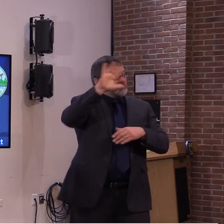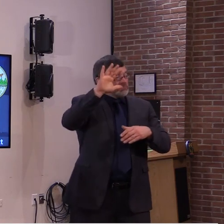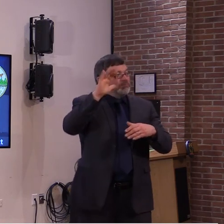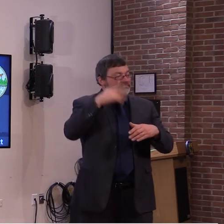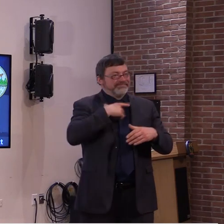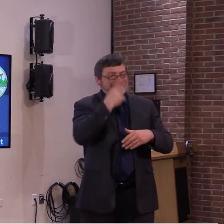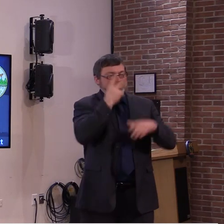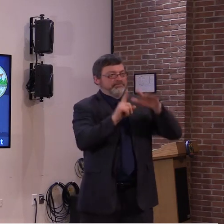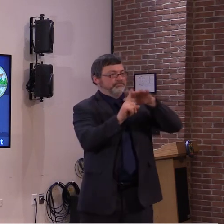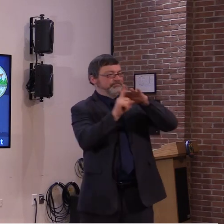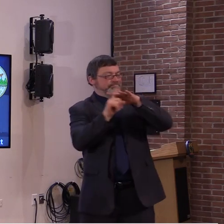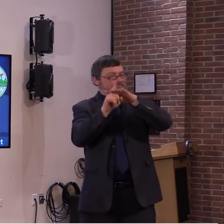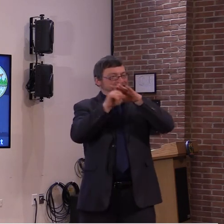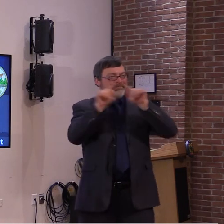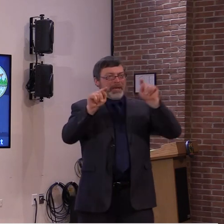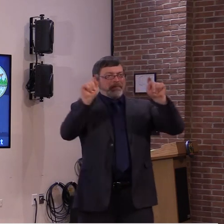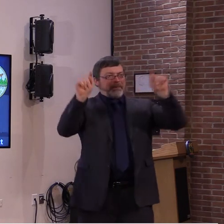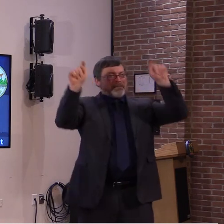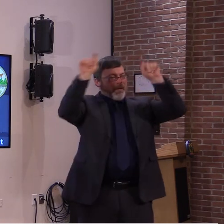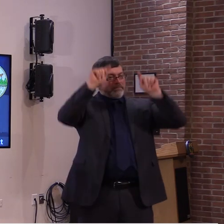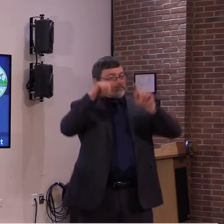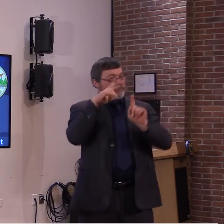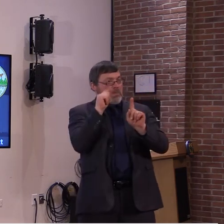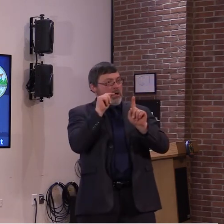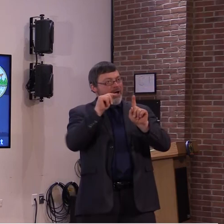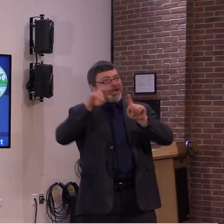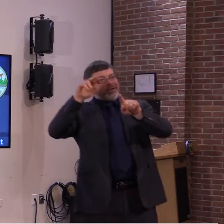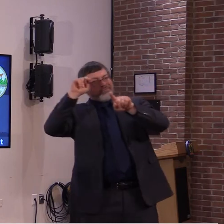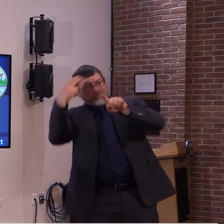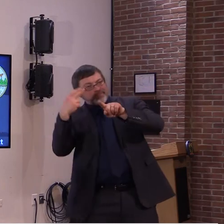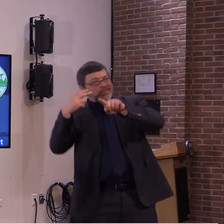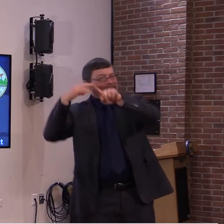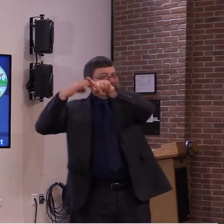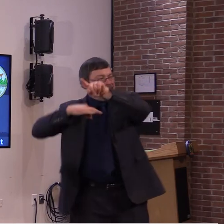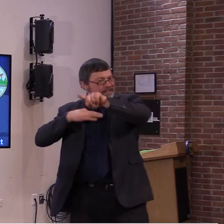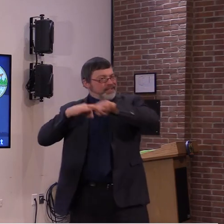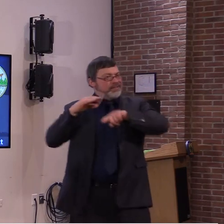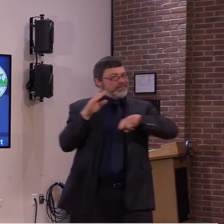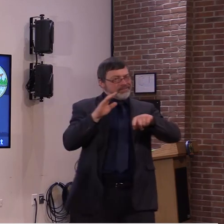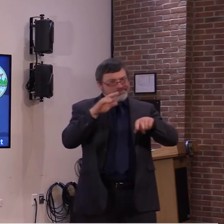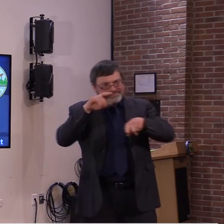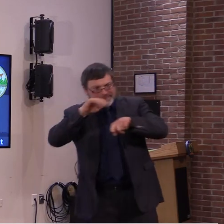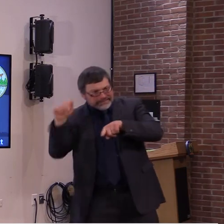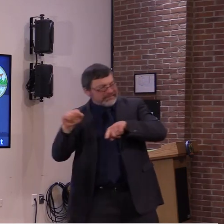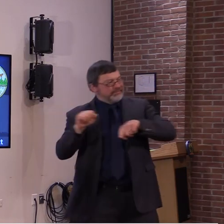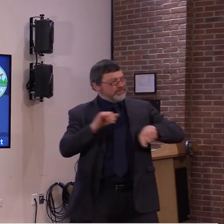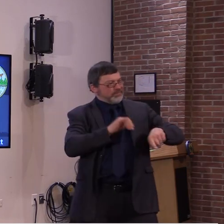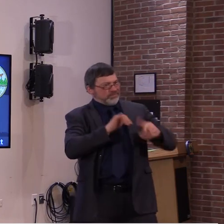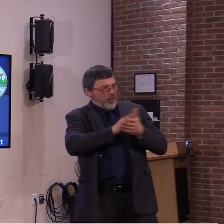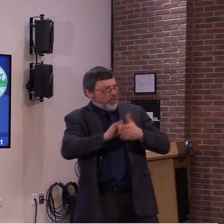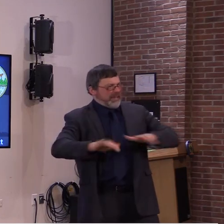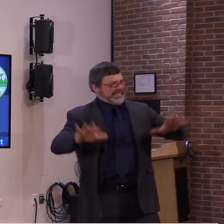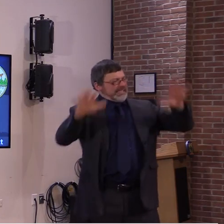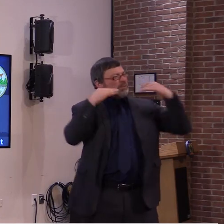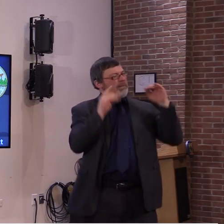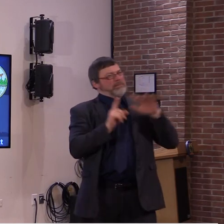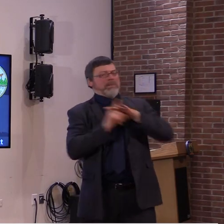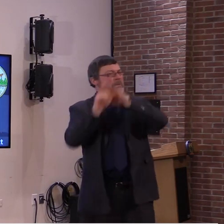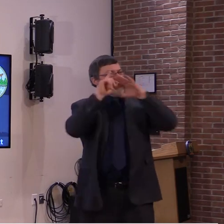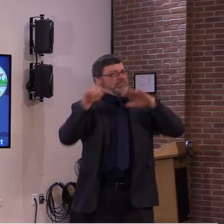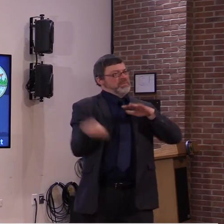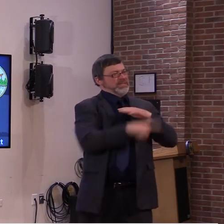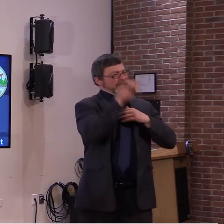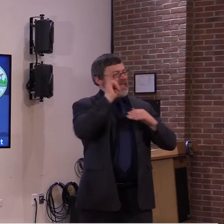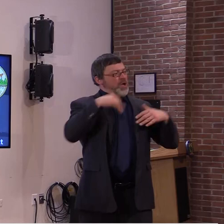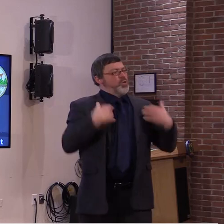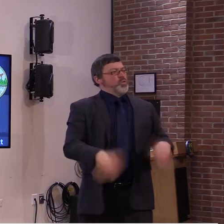Vermont continues to fare better than the other states. The more we can test now, and the more we can then prevent the virus